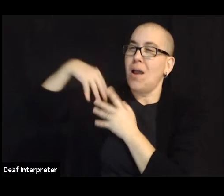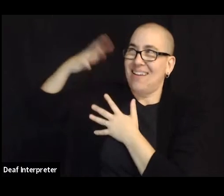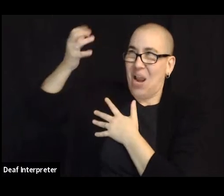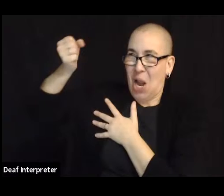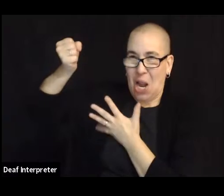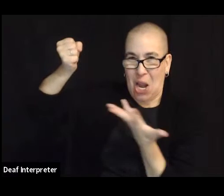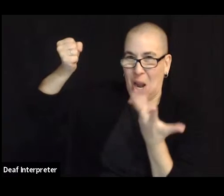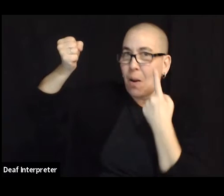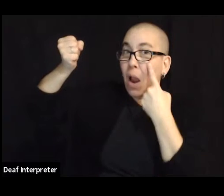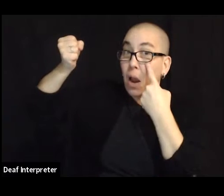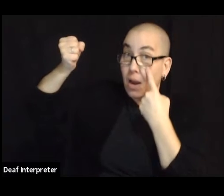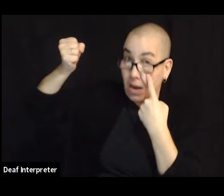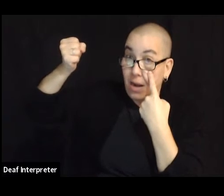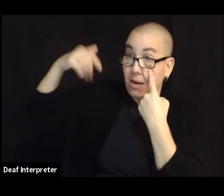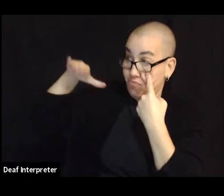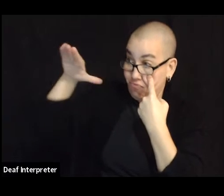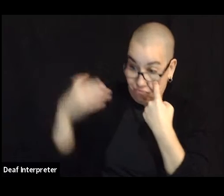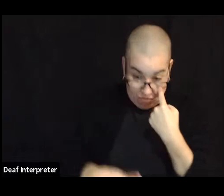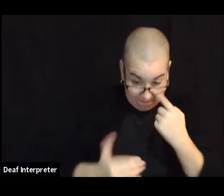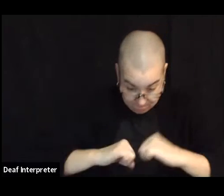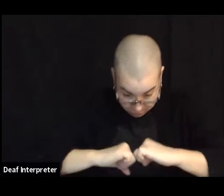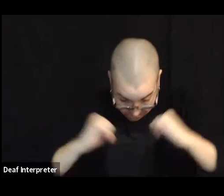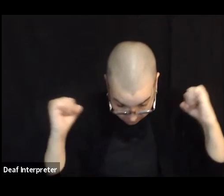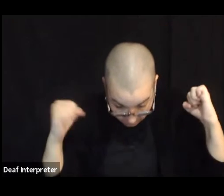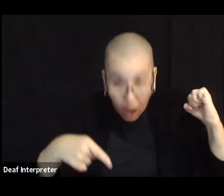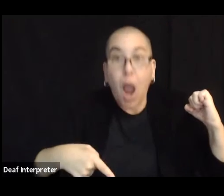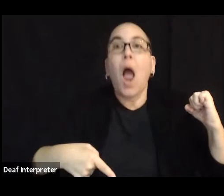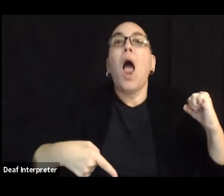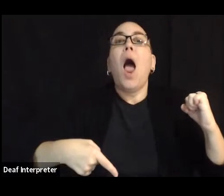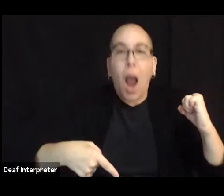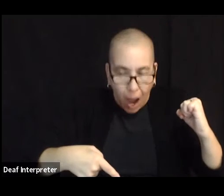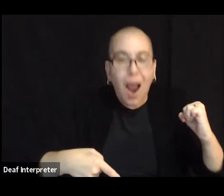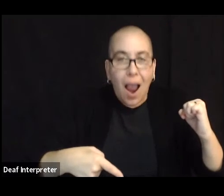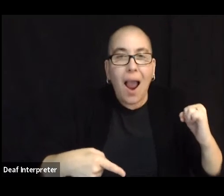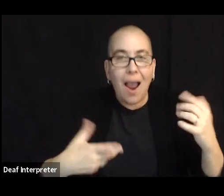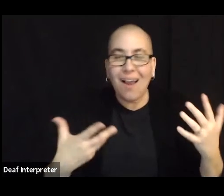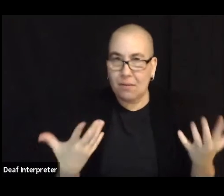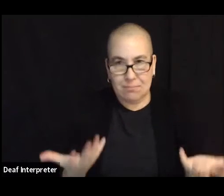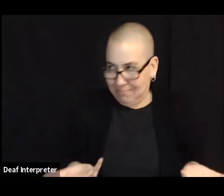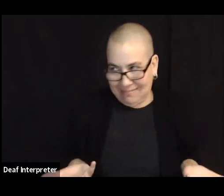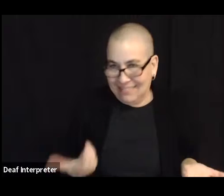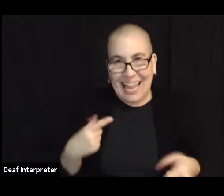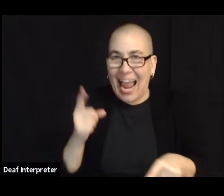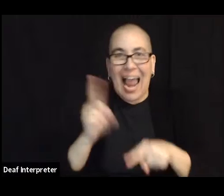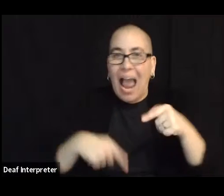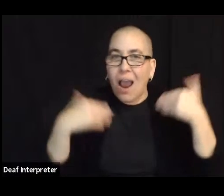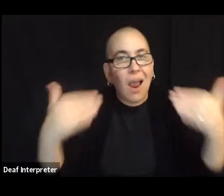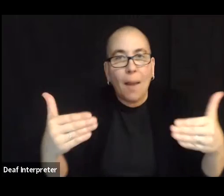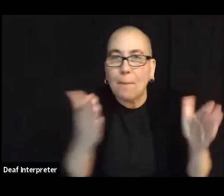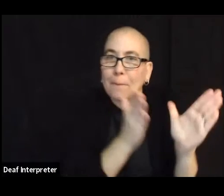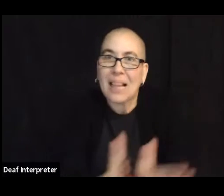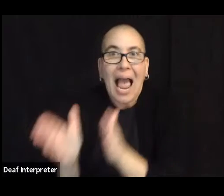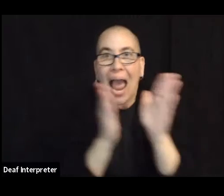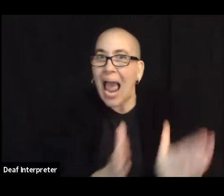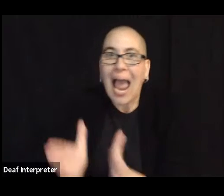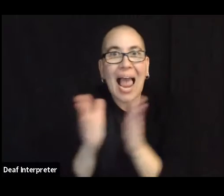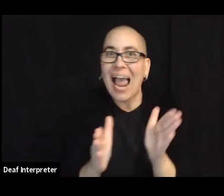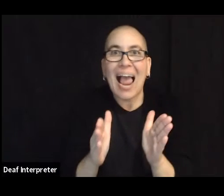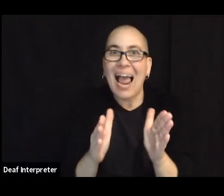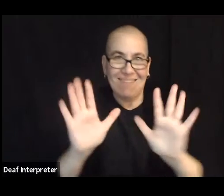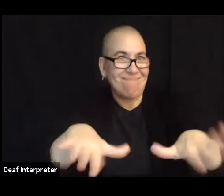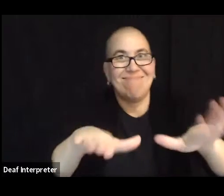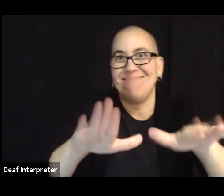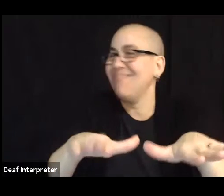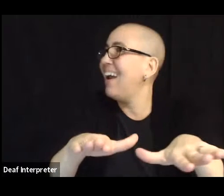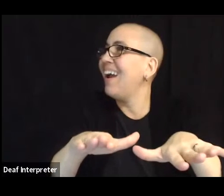know, it does open it up, but it can also lead to frustration. So we really are hoping that the federal government will come through